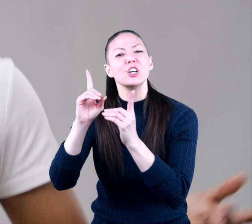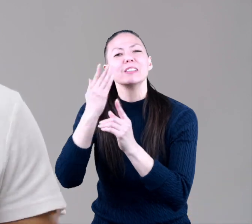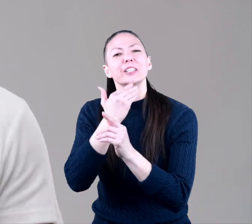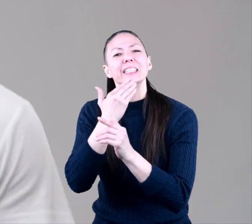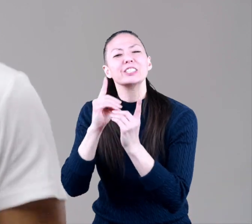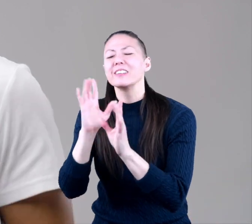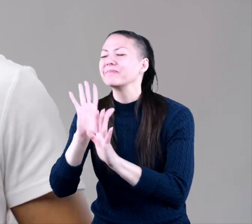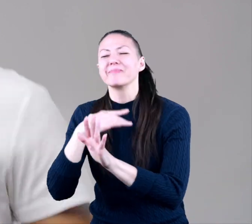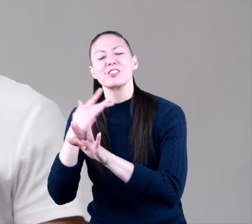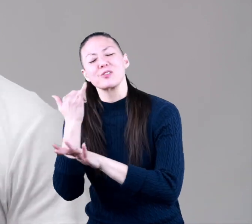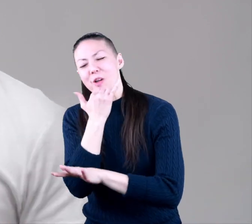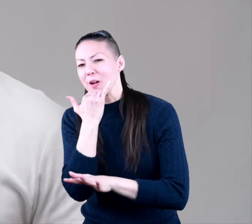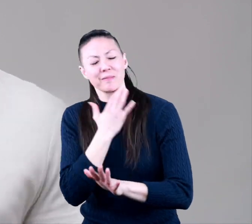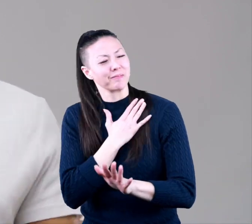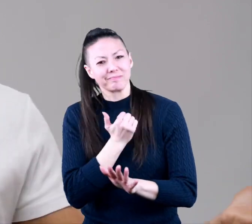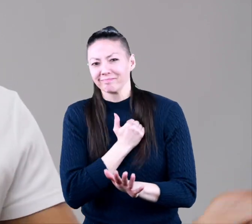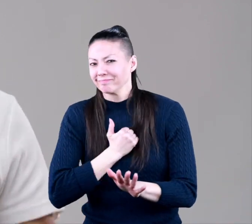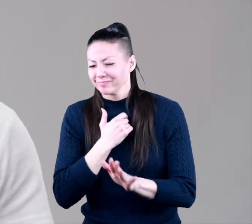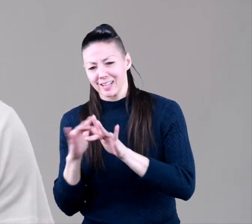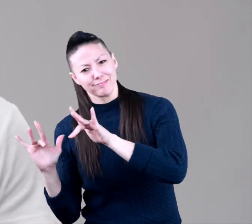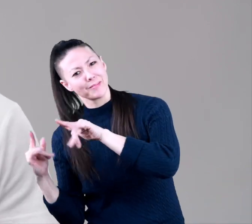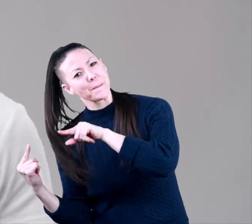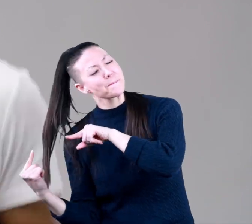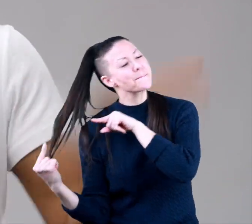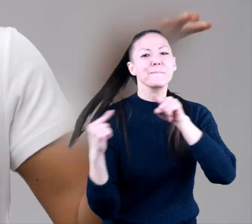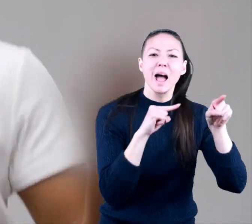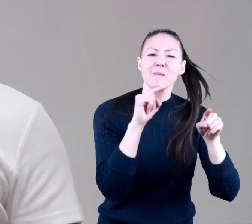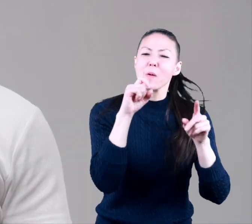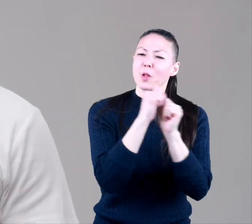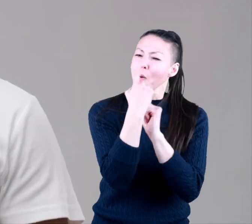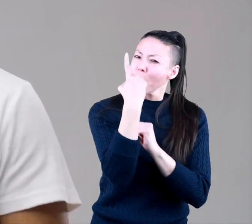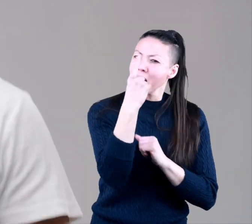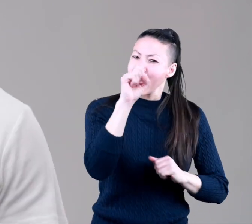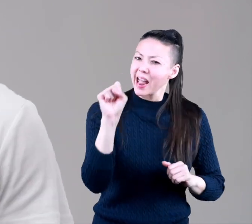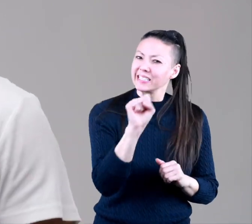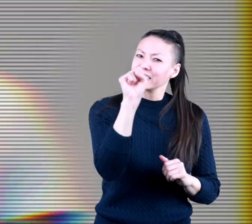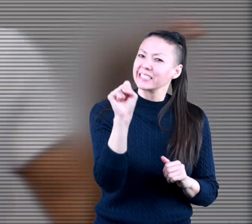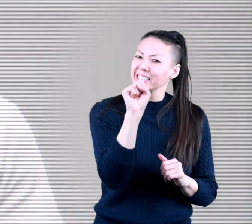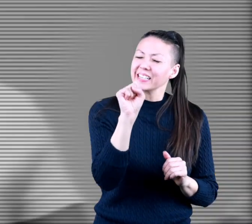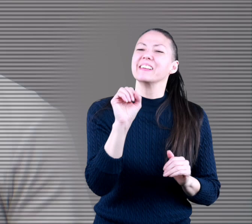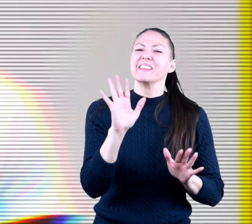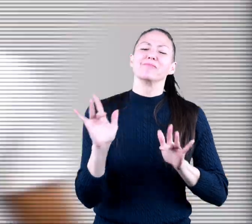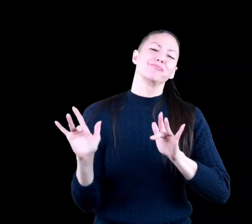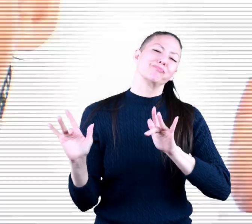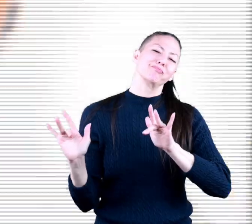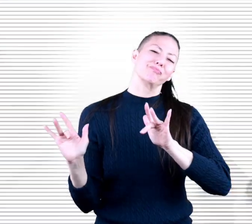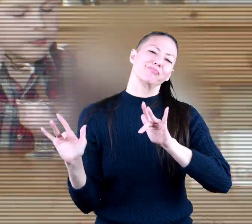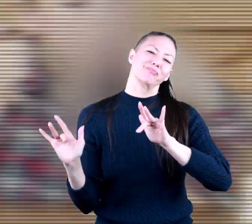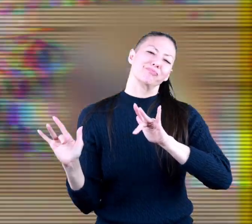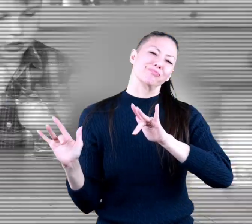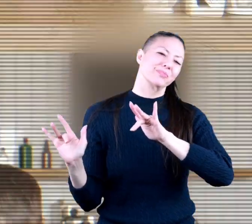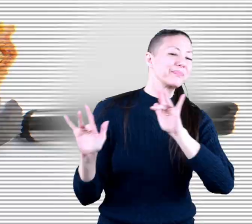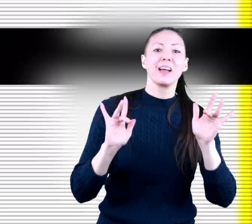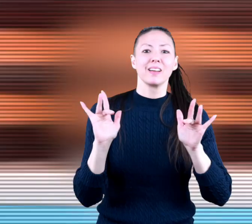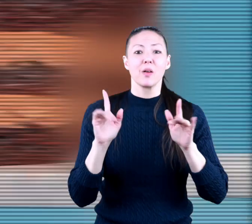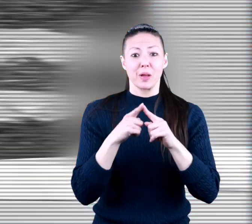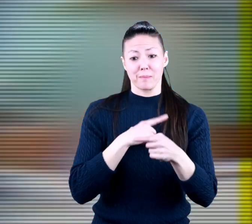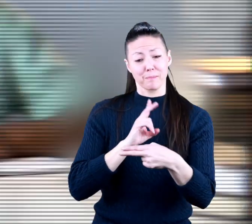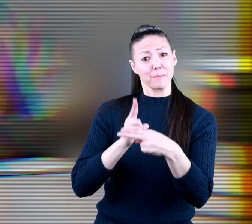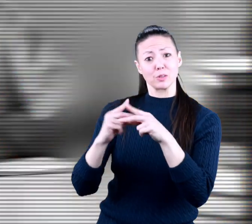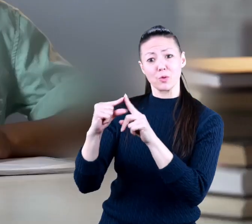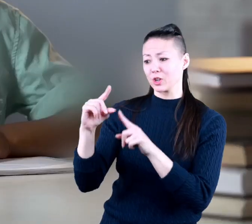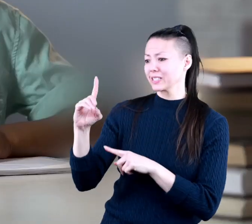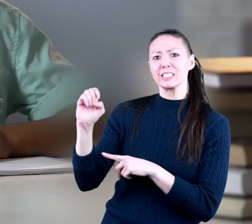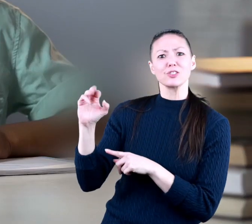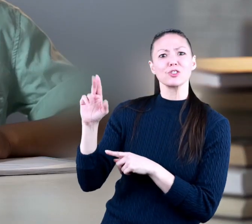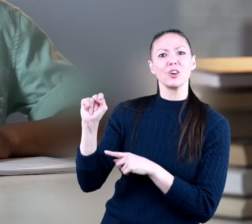S's. Sorry, my mistake. This video is supposed to be about deserts with 1 S. Let's start over. When I